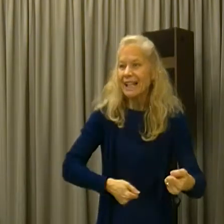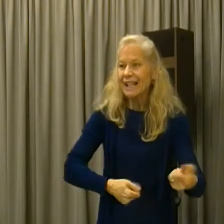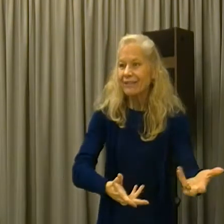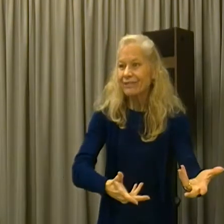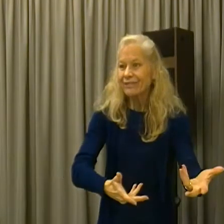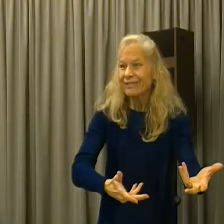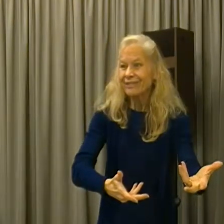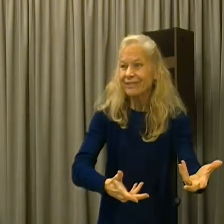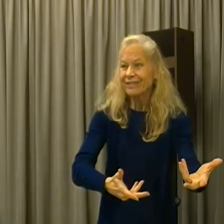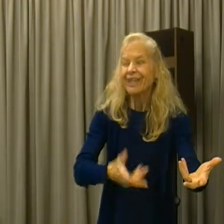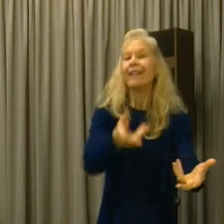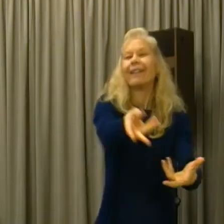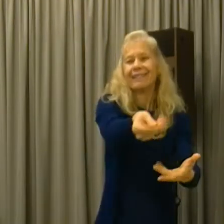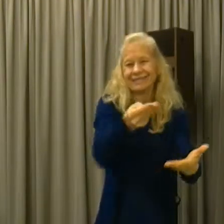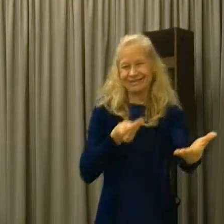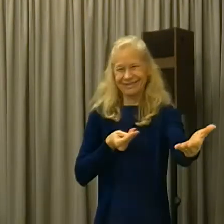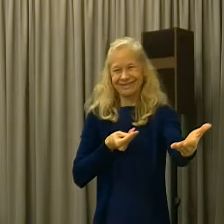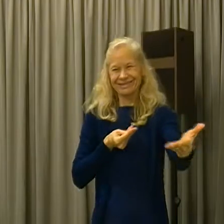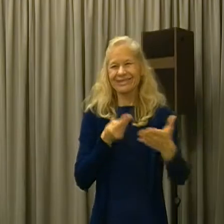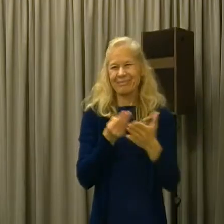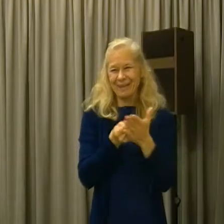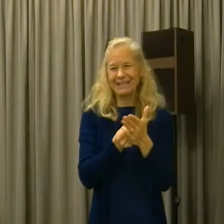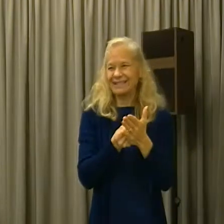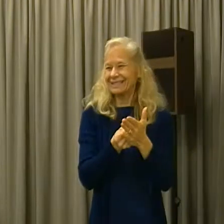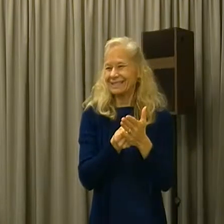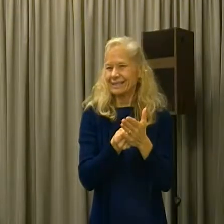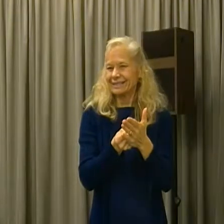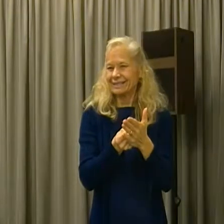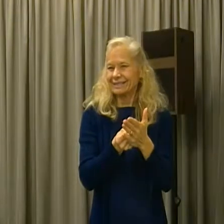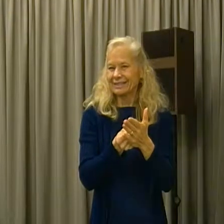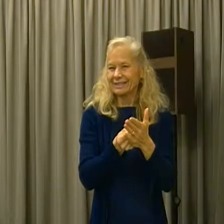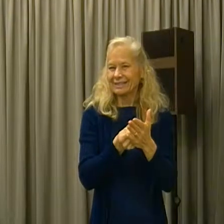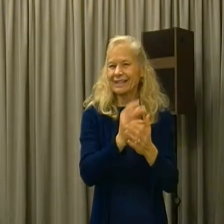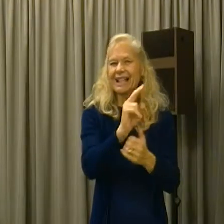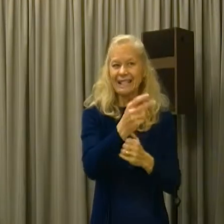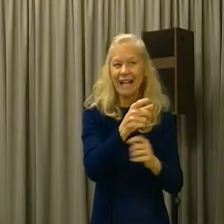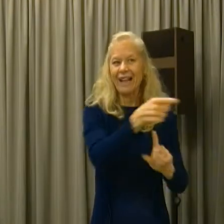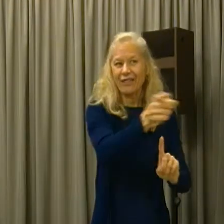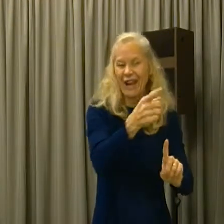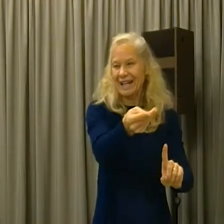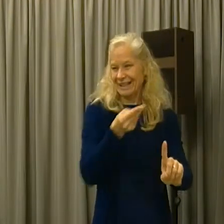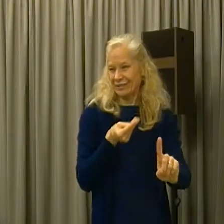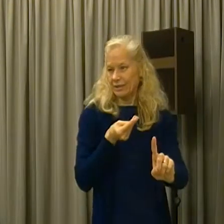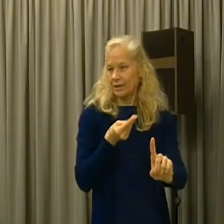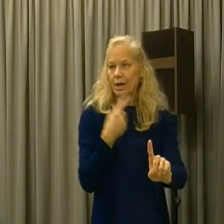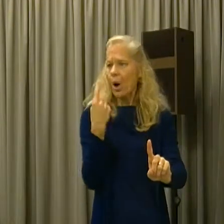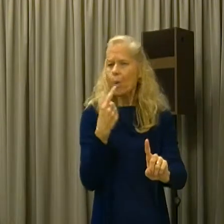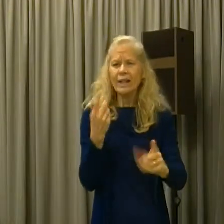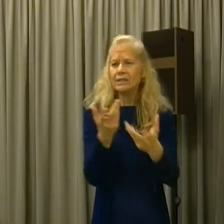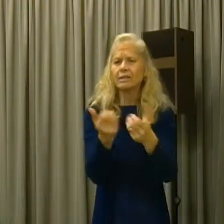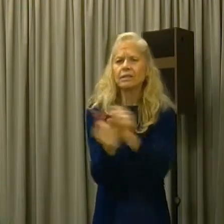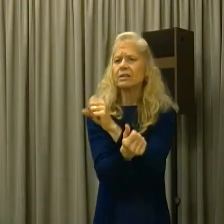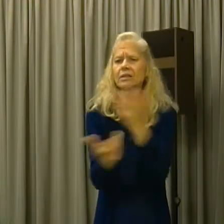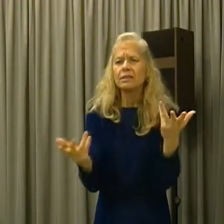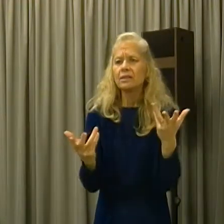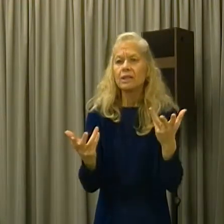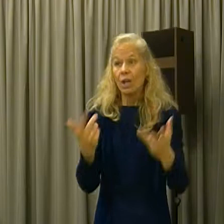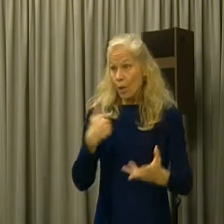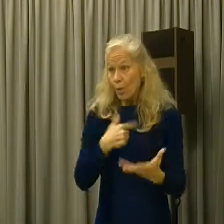I was taught to tithe. And my thinking there is right and founded in the Word of God. I can't afford not to